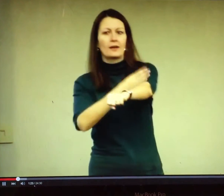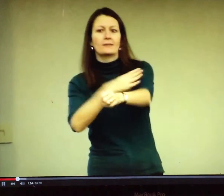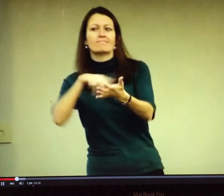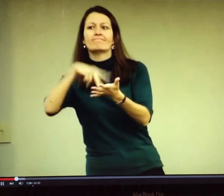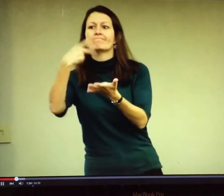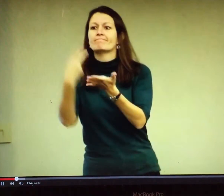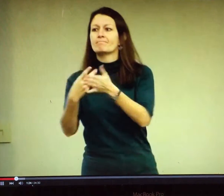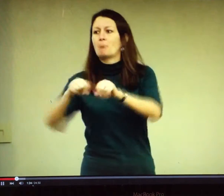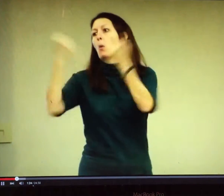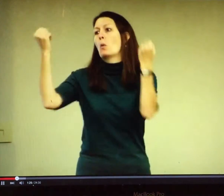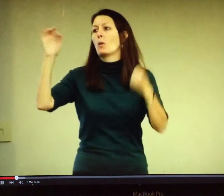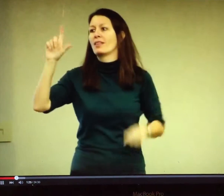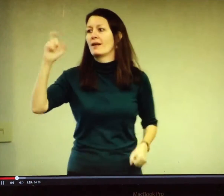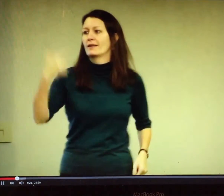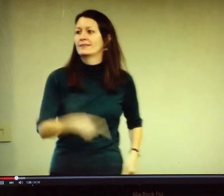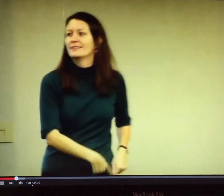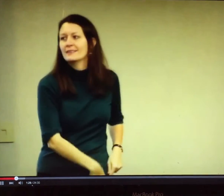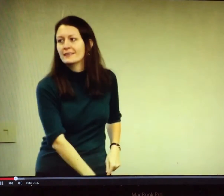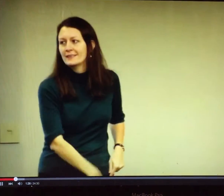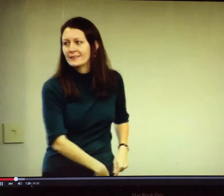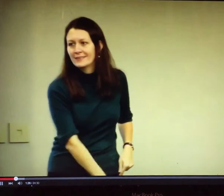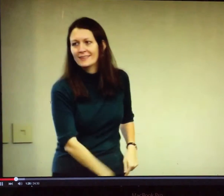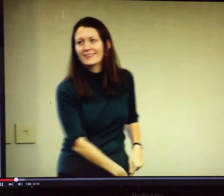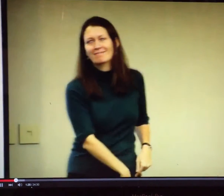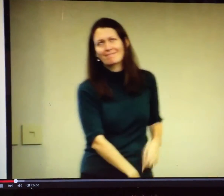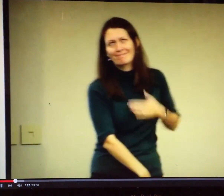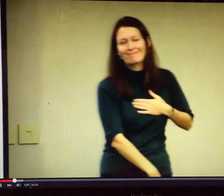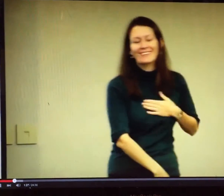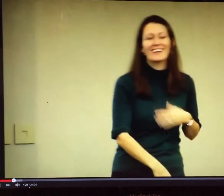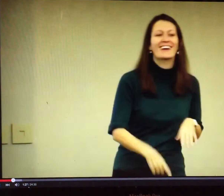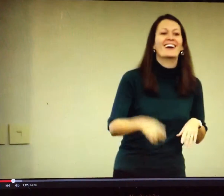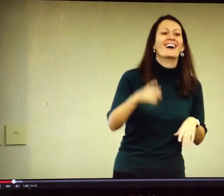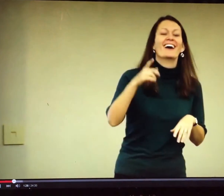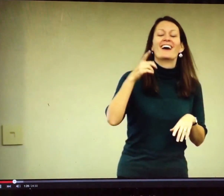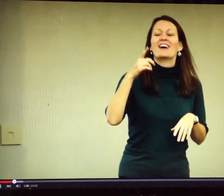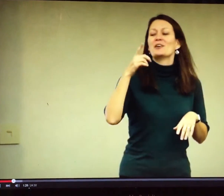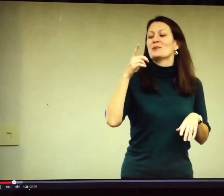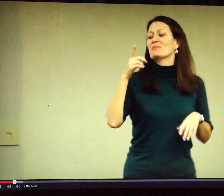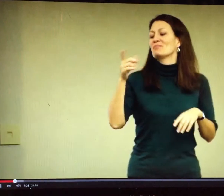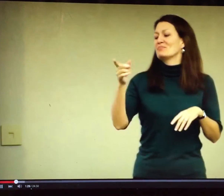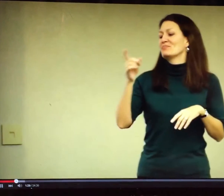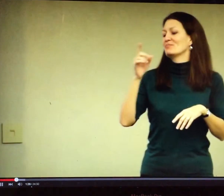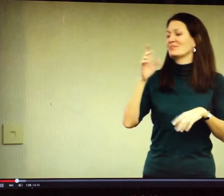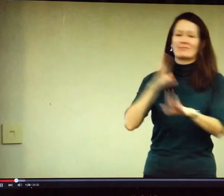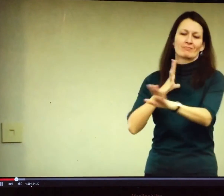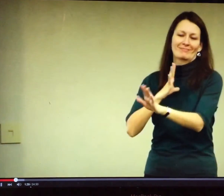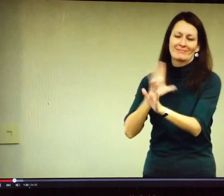This was 5 weeks ago. This was 5 weeks ago. My son broke his leg.